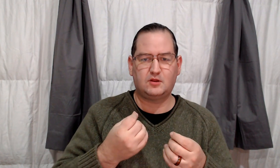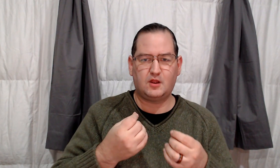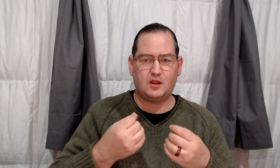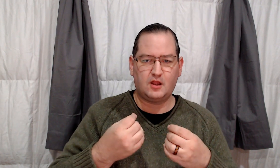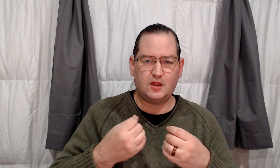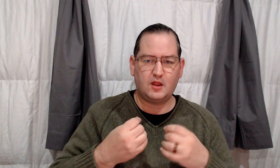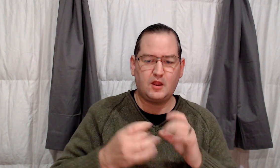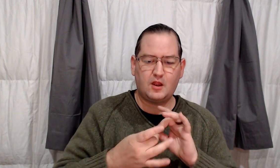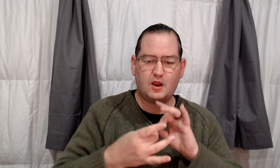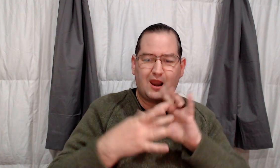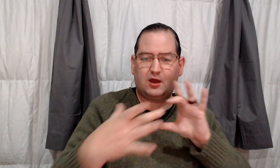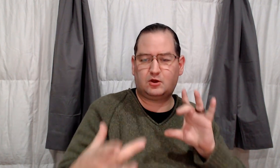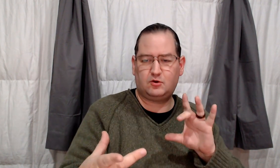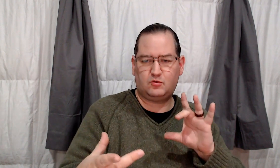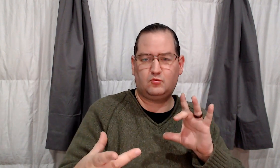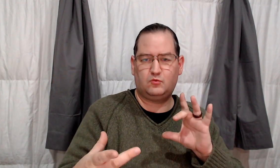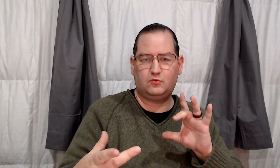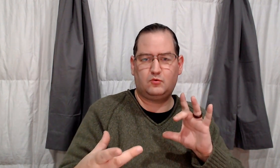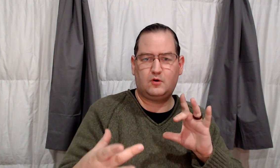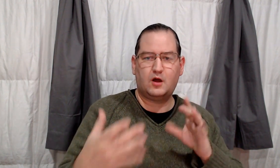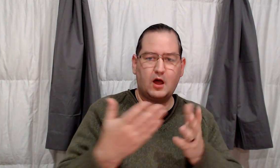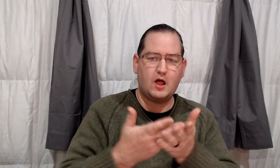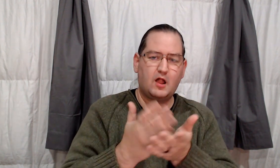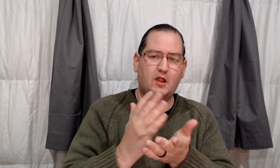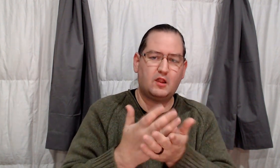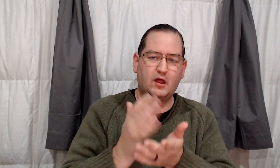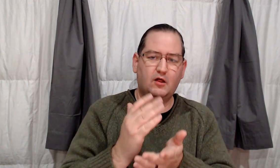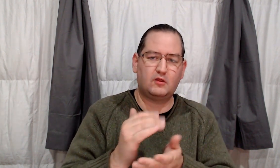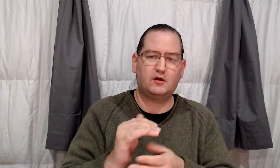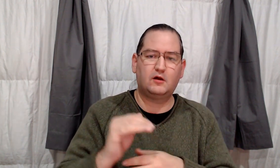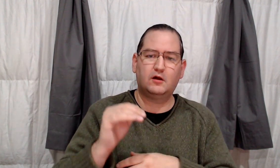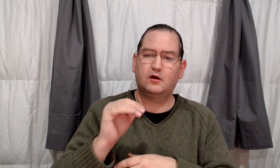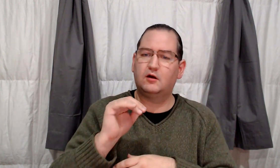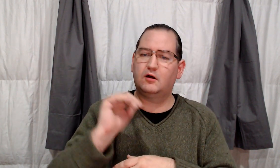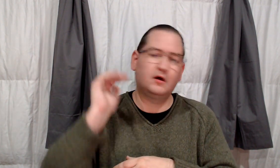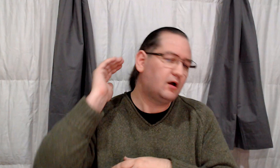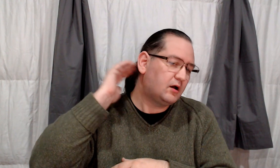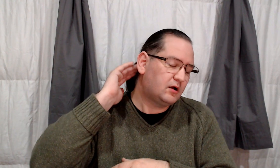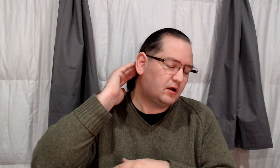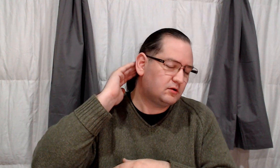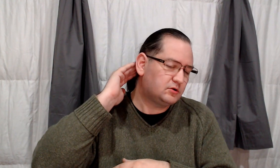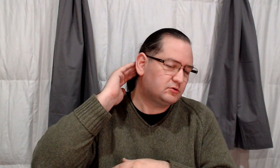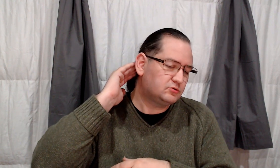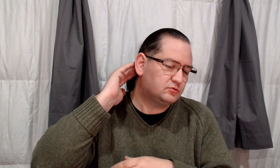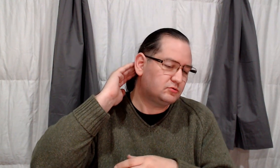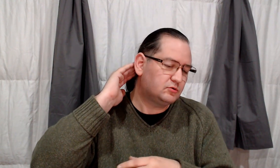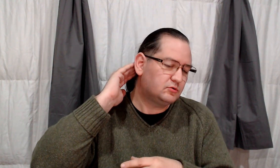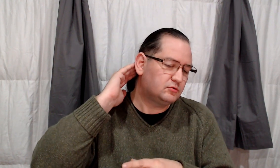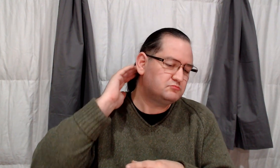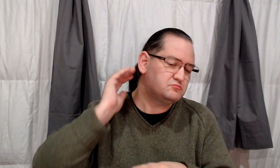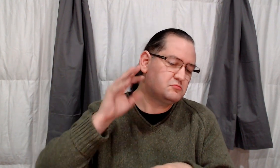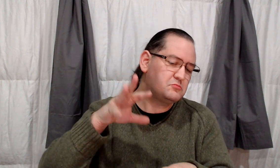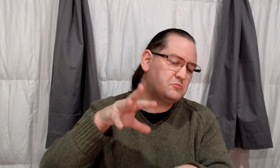Allowing the unconscious to assume more and more responsibility for